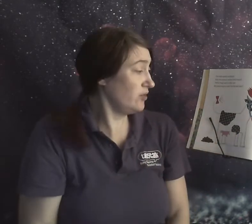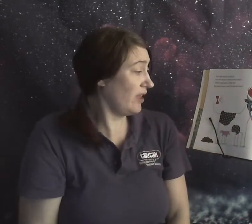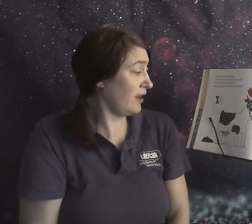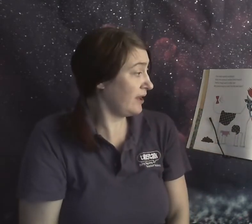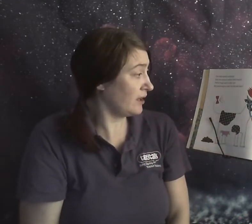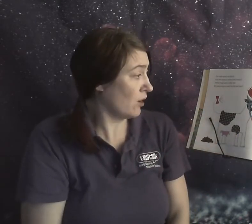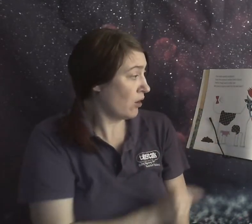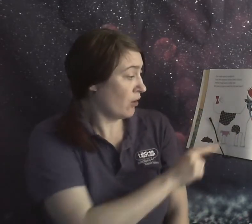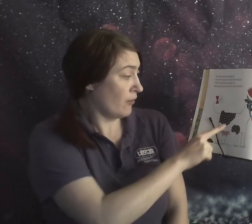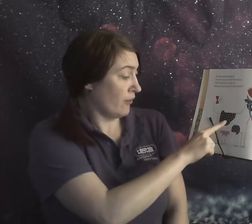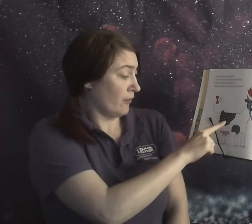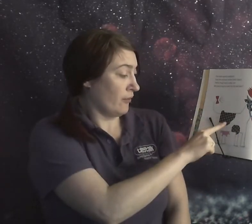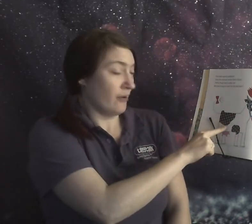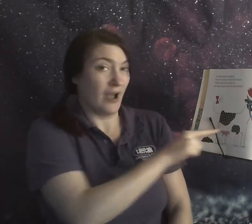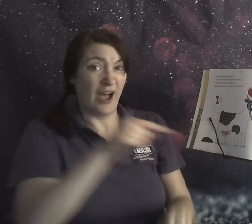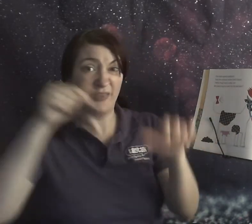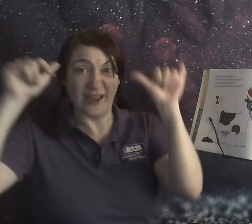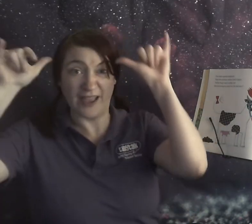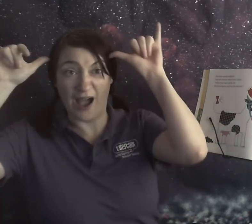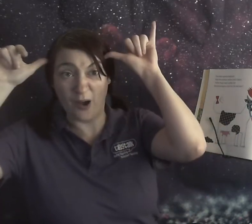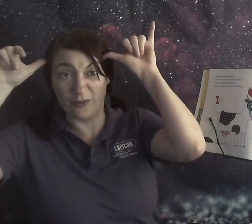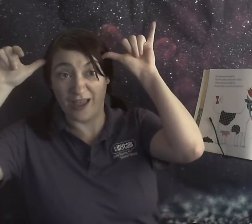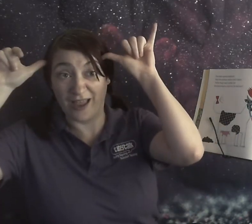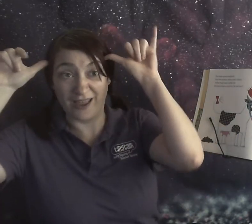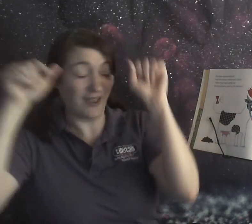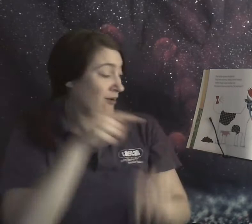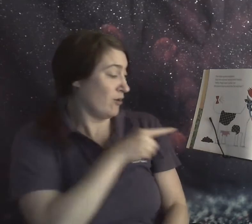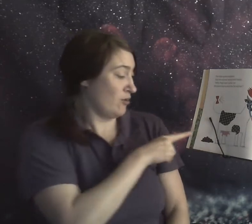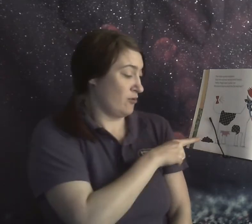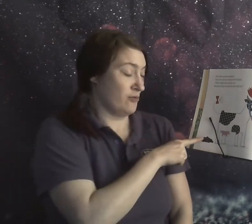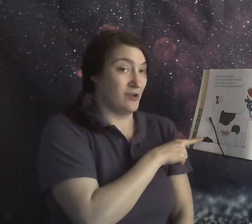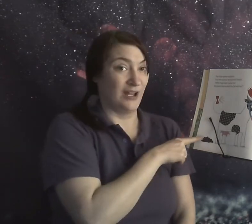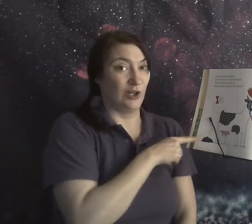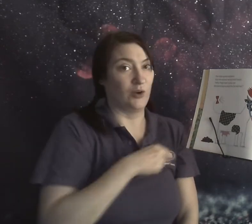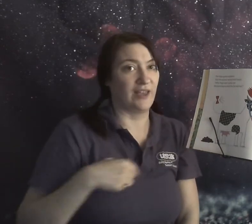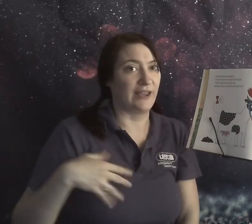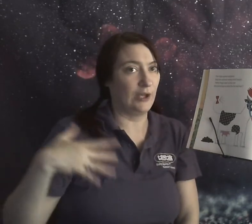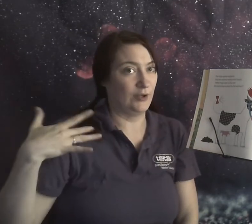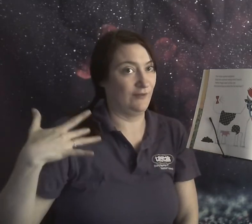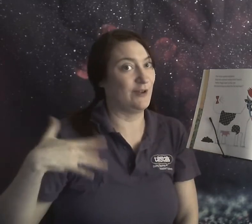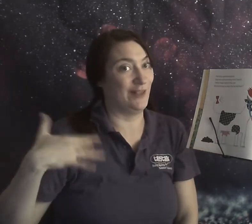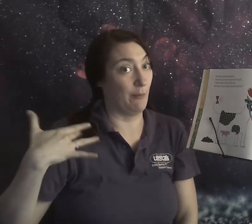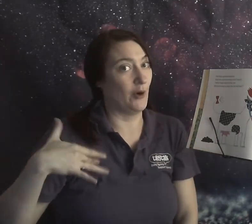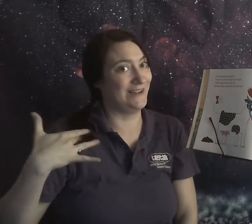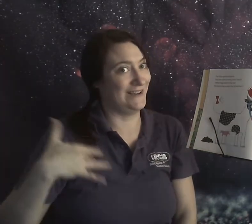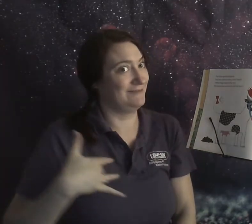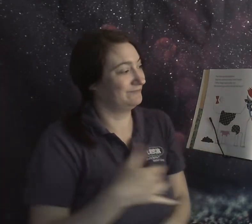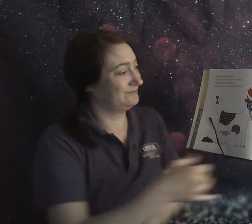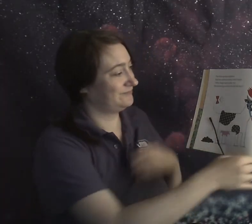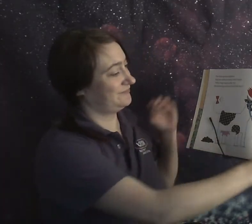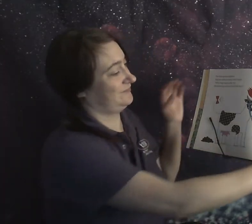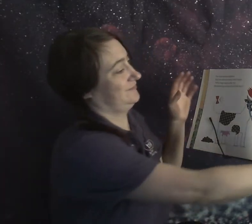they? And the cow there, it looks like he could have used the potty.